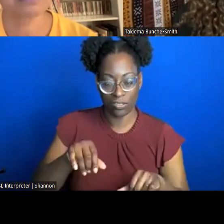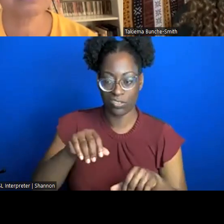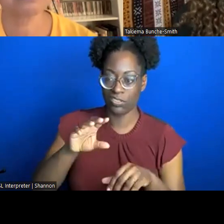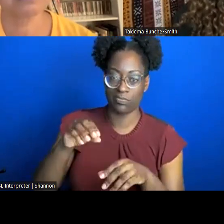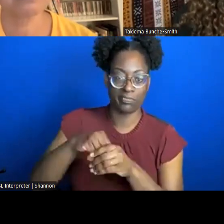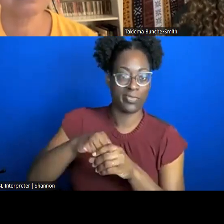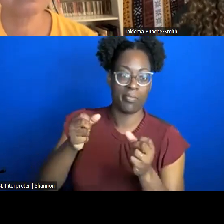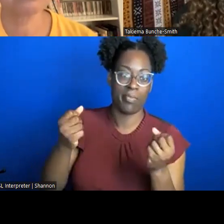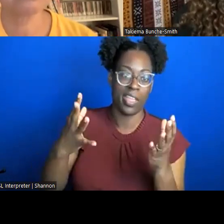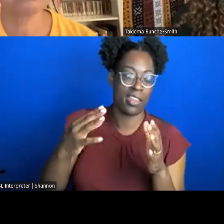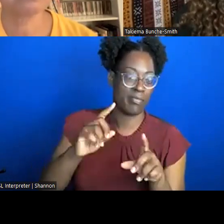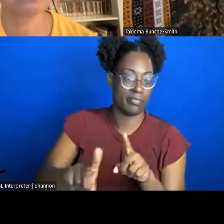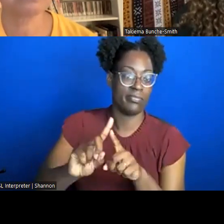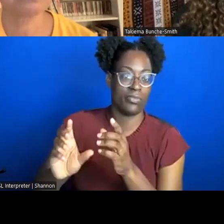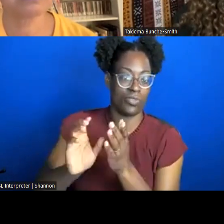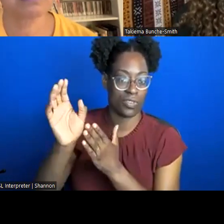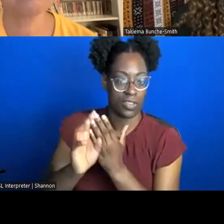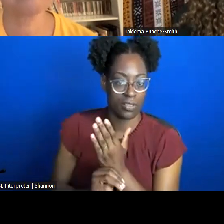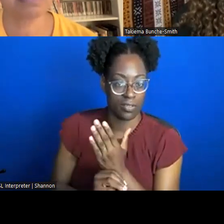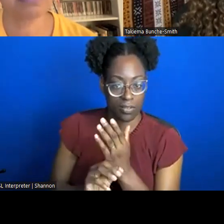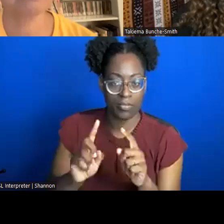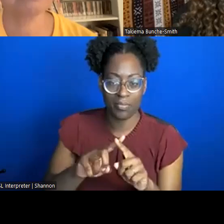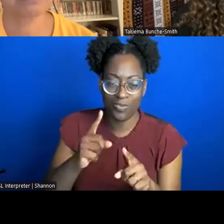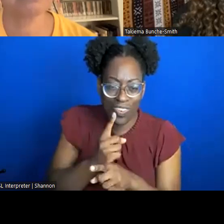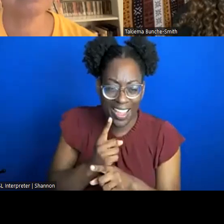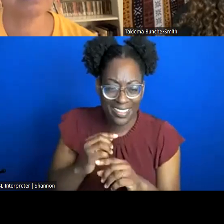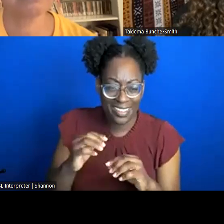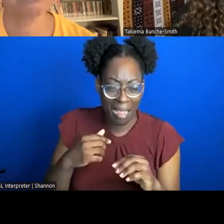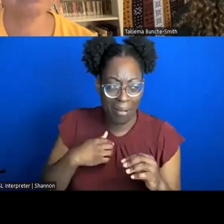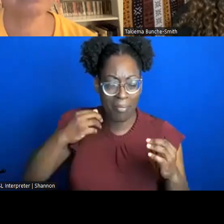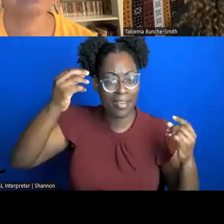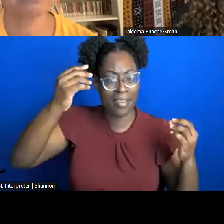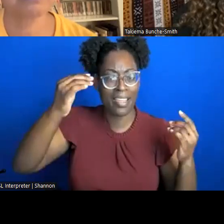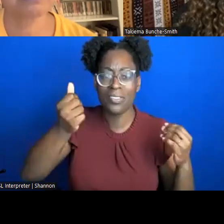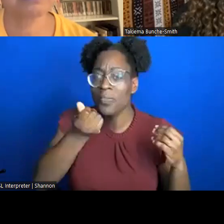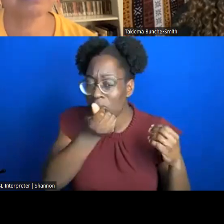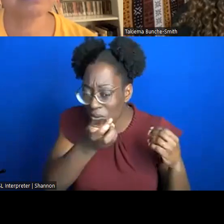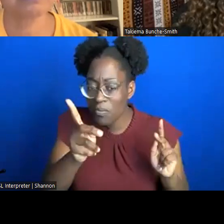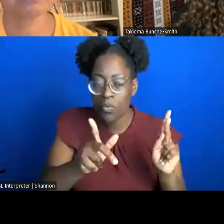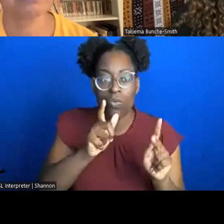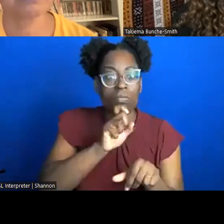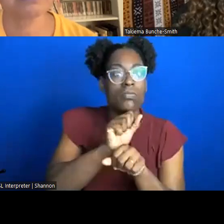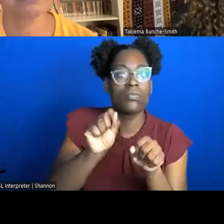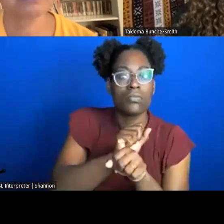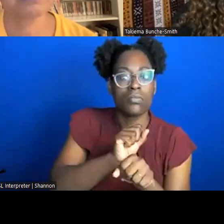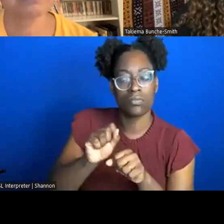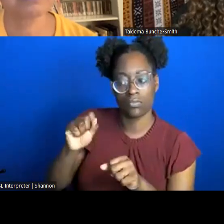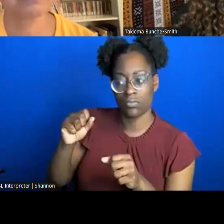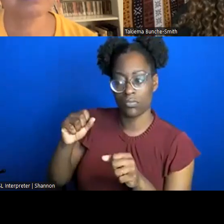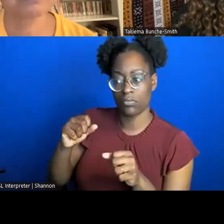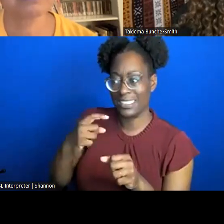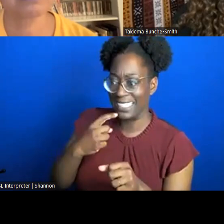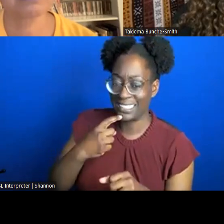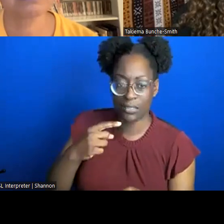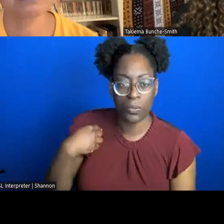of centering that conversation. And I think, I go back to what